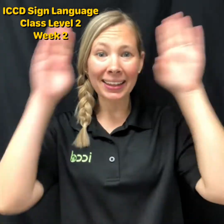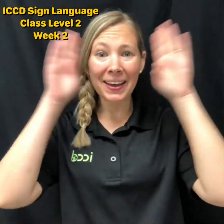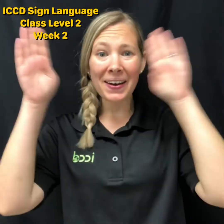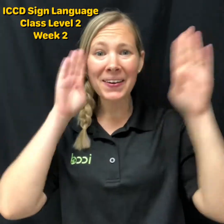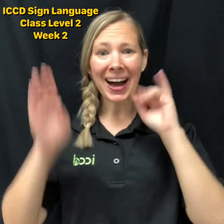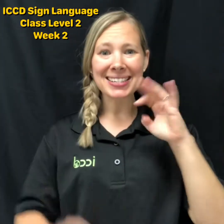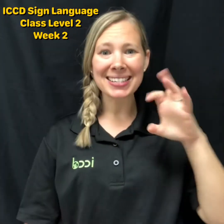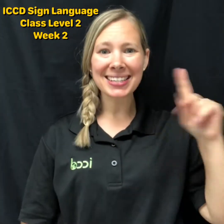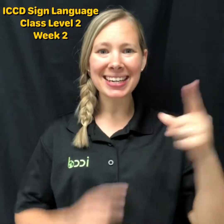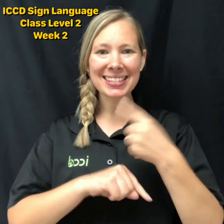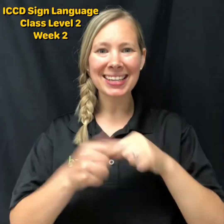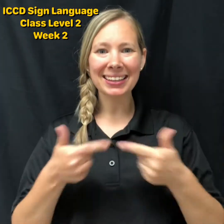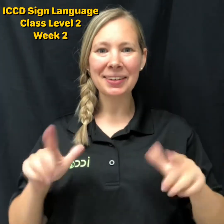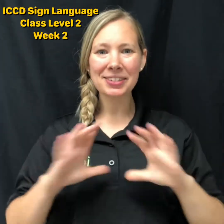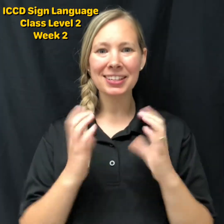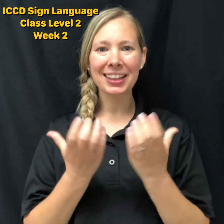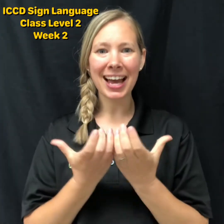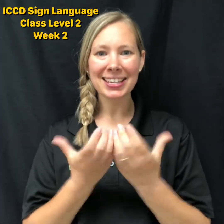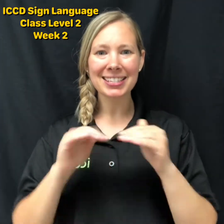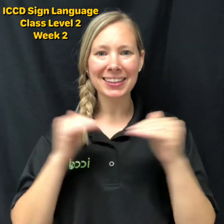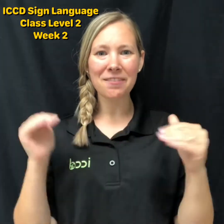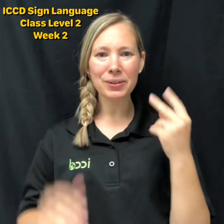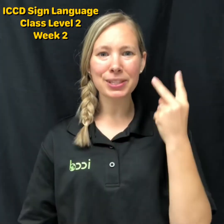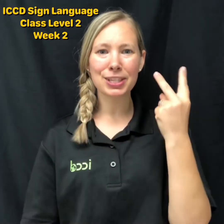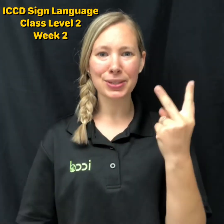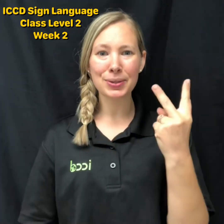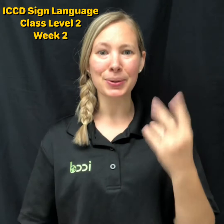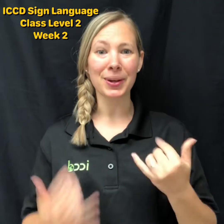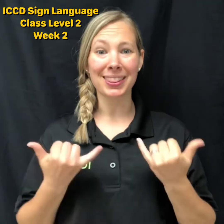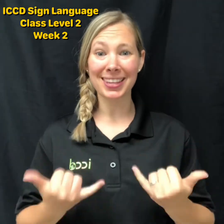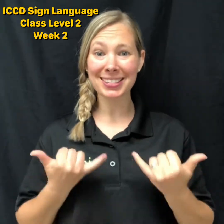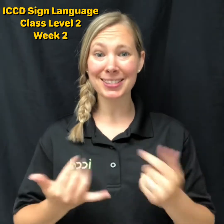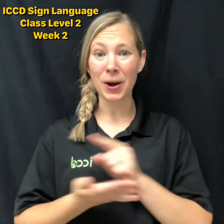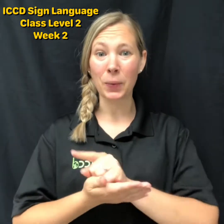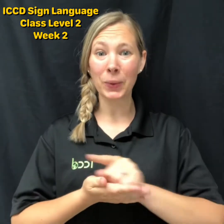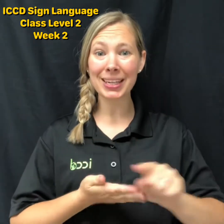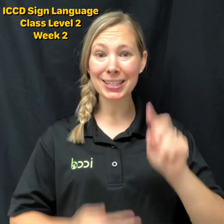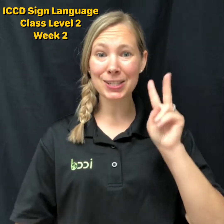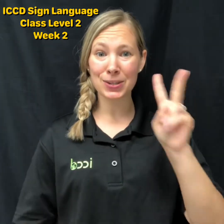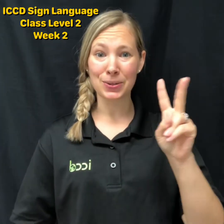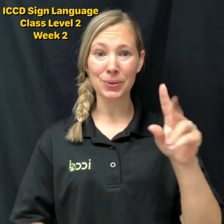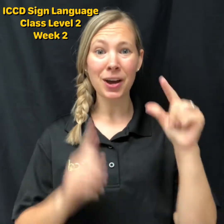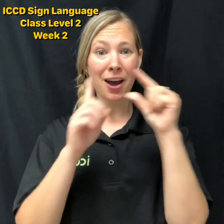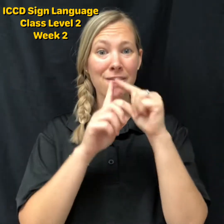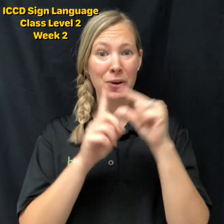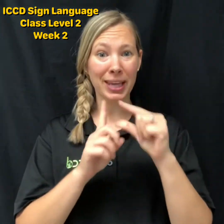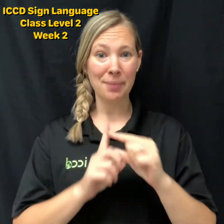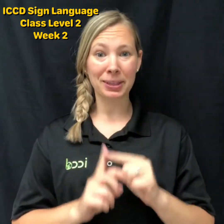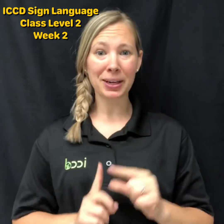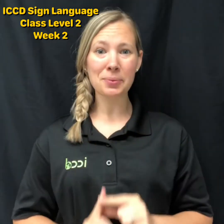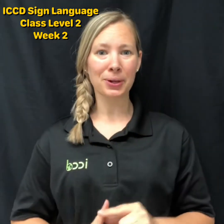Hello, ICCD Sign Language Class Level 2. This is our Week 2 Vocabulary Word